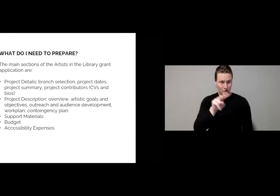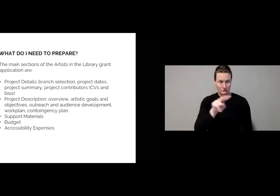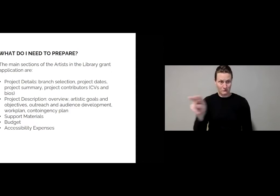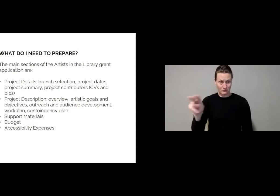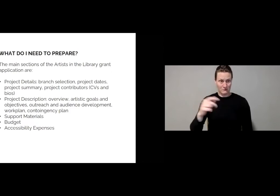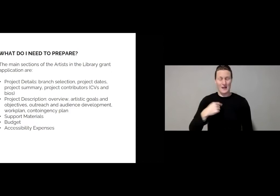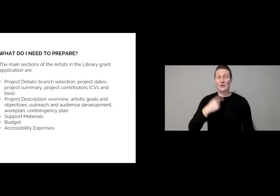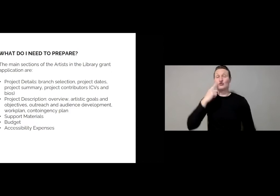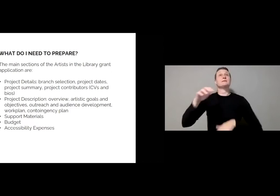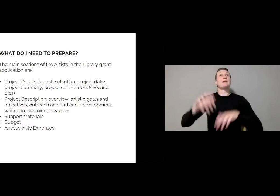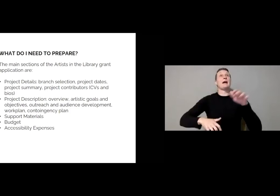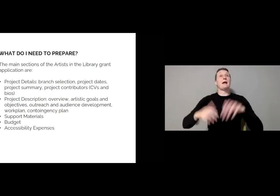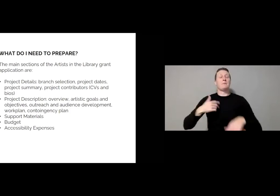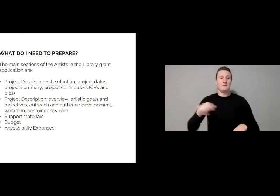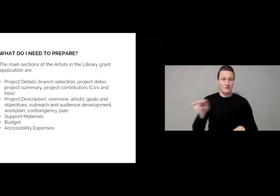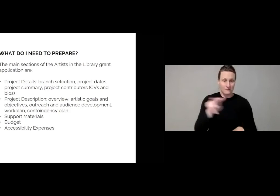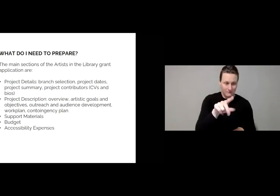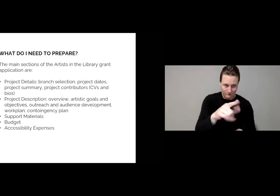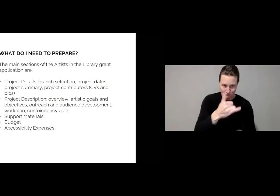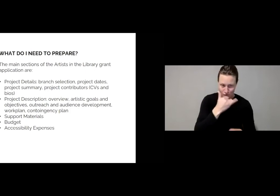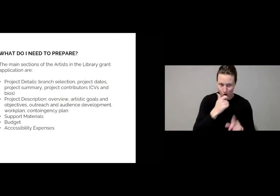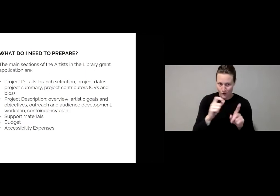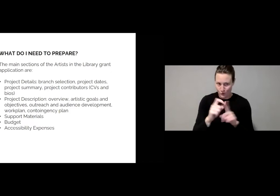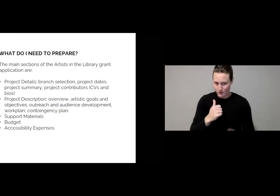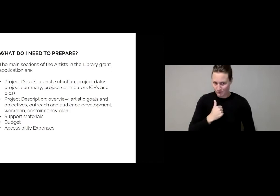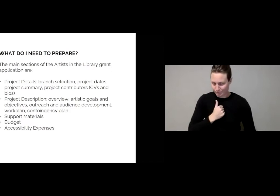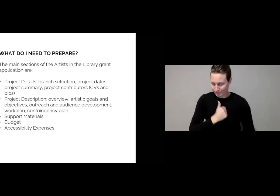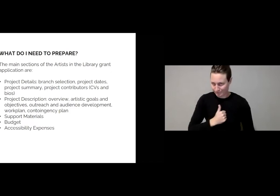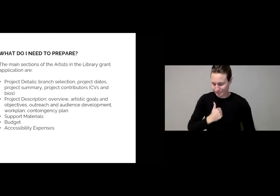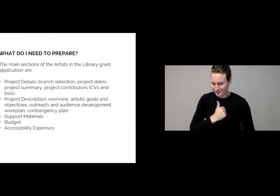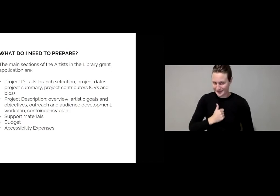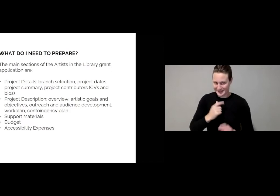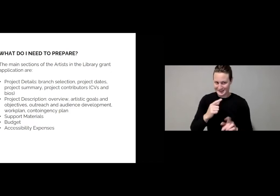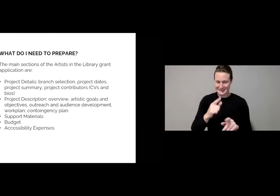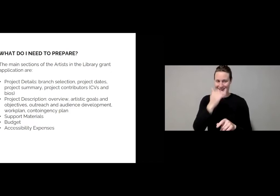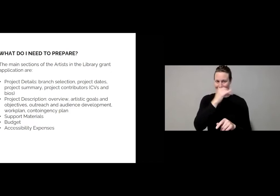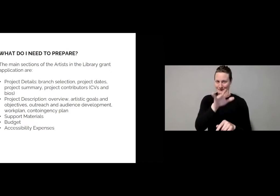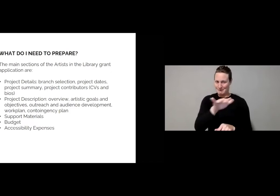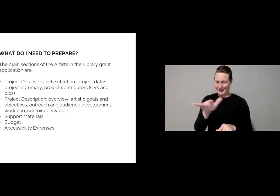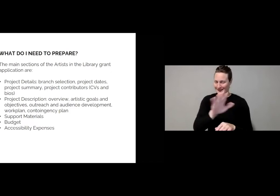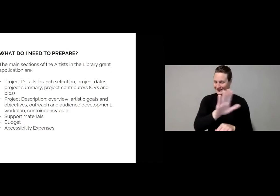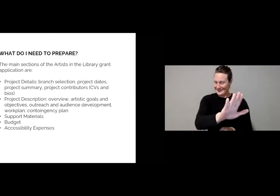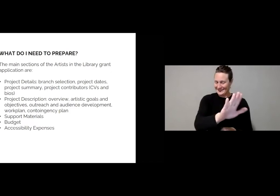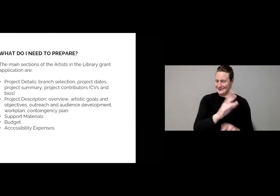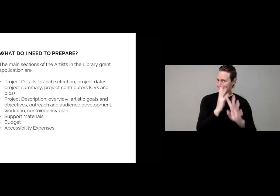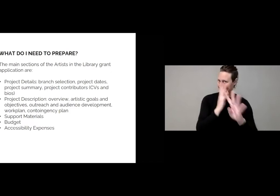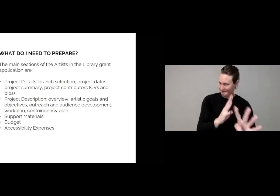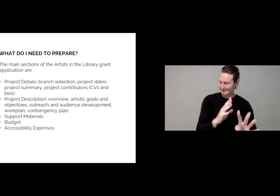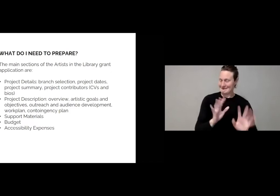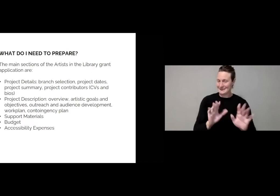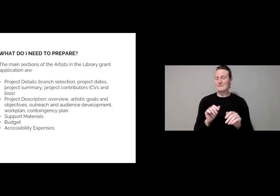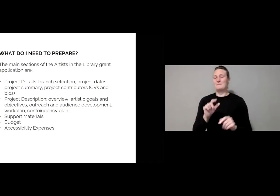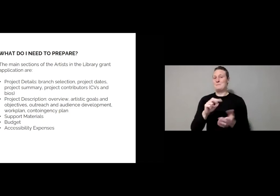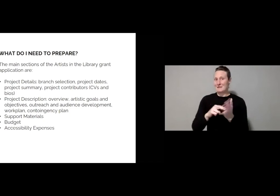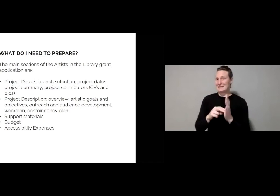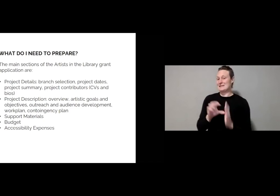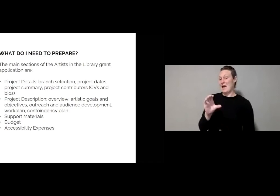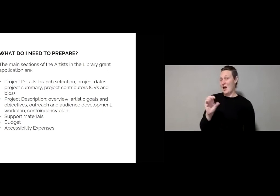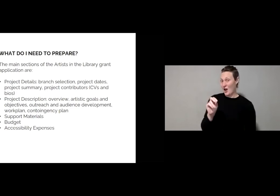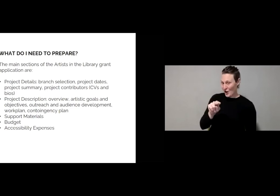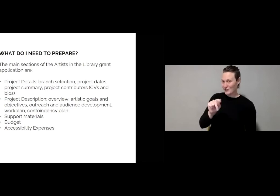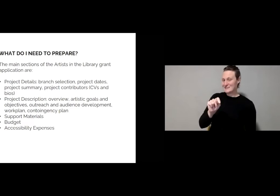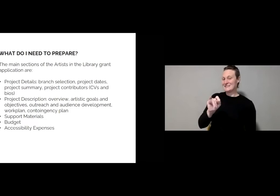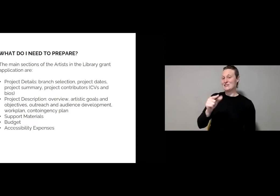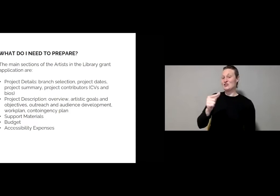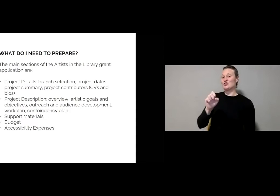your contingency plan, I want to talk a little bit about this. This is something new that we've